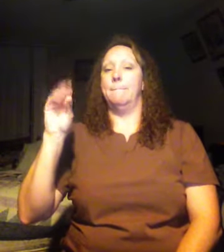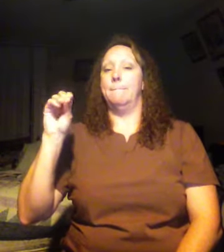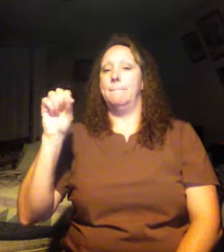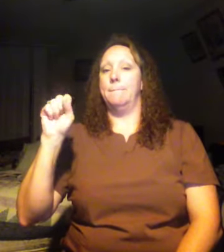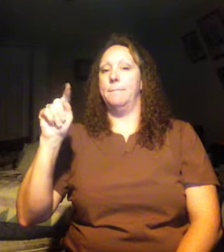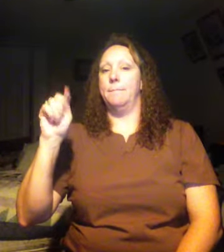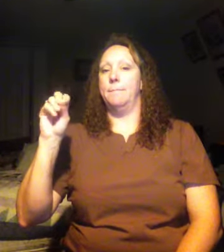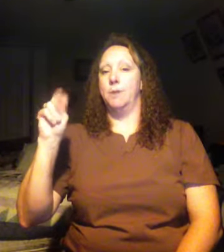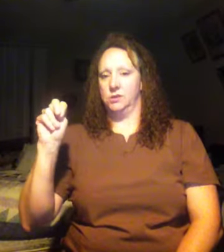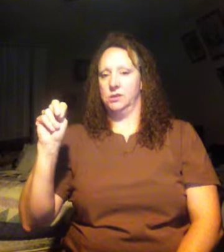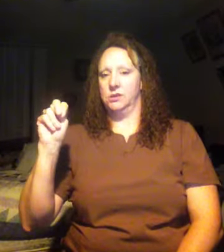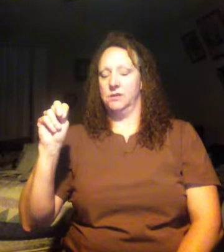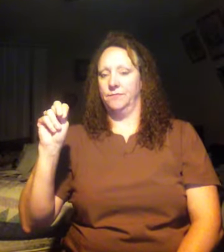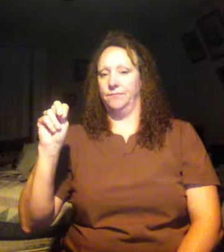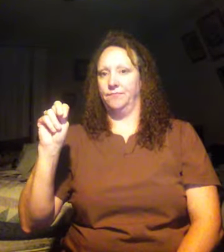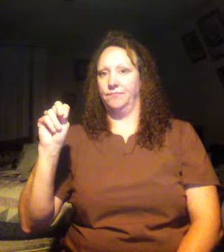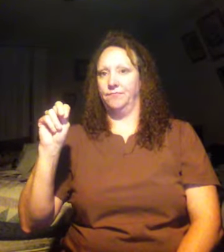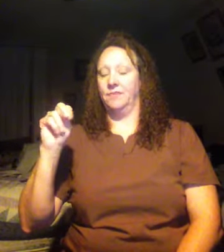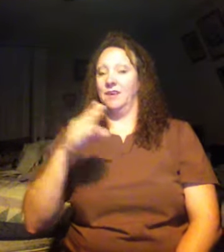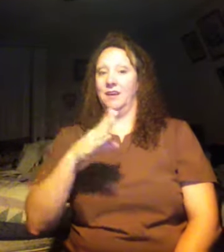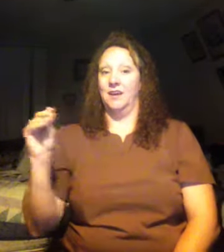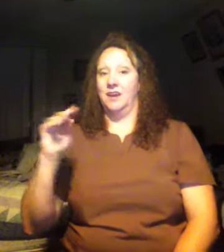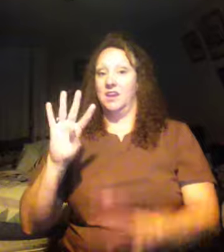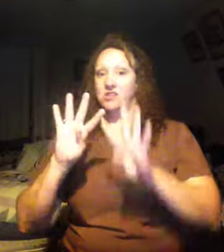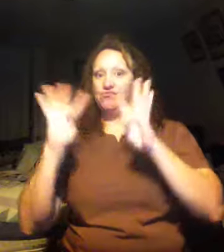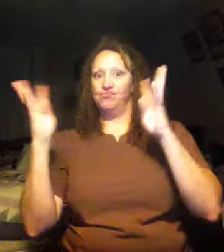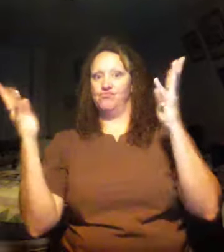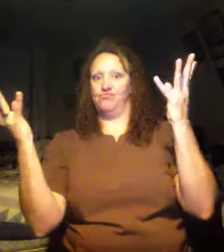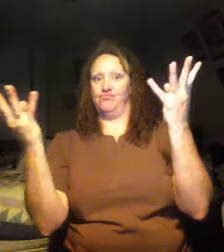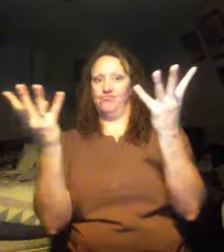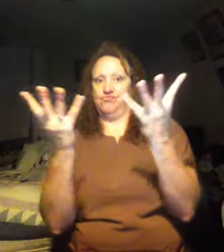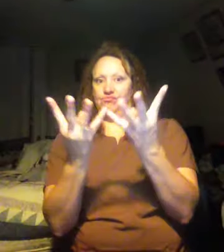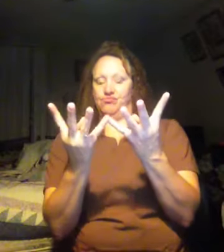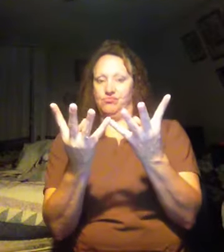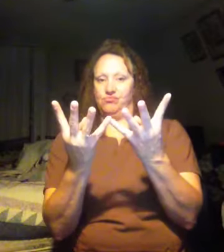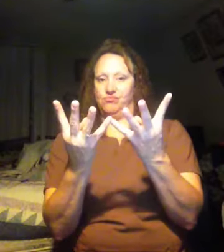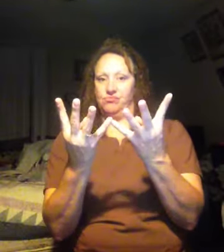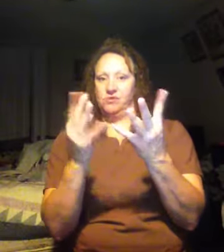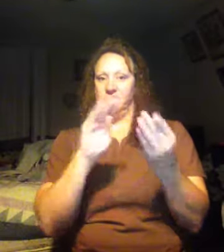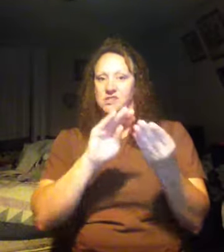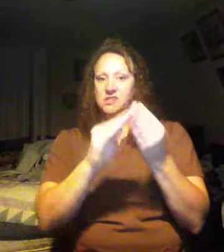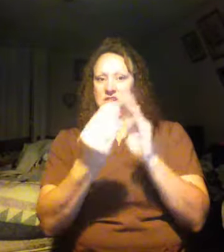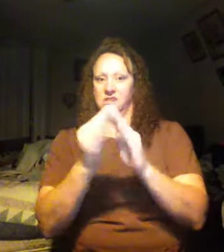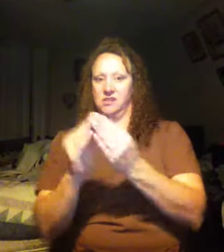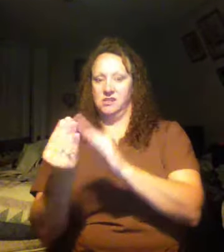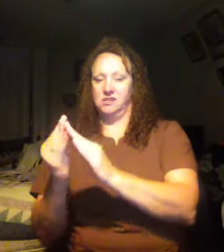And he surrounds the city with his troops. But something's missing. What still isn't there?